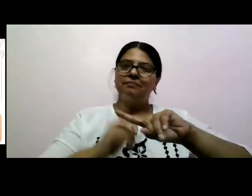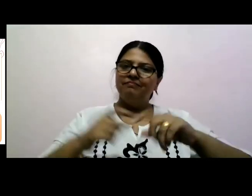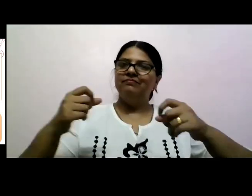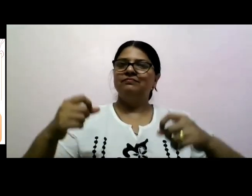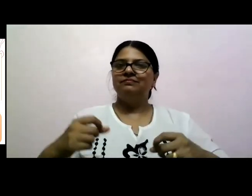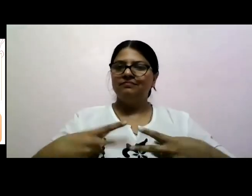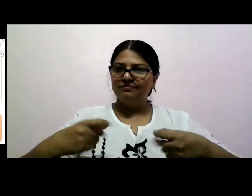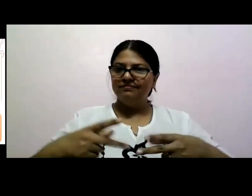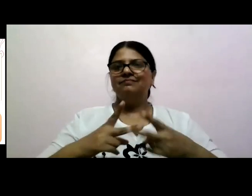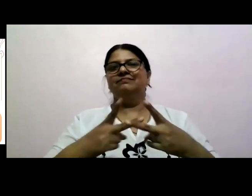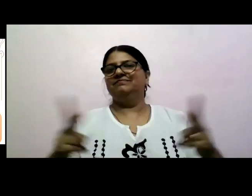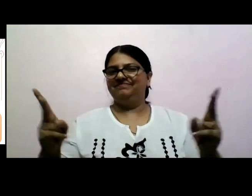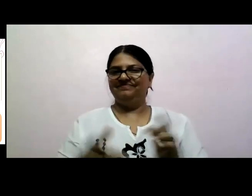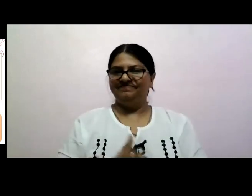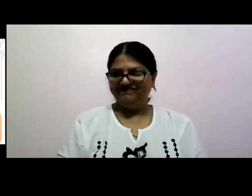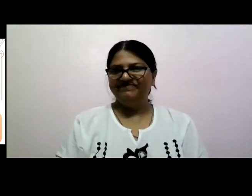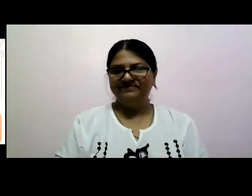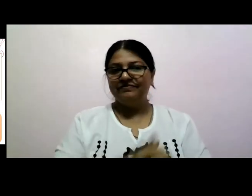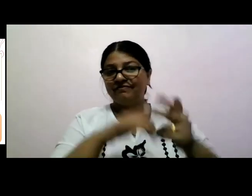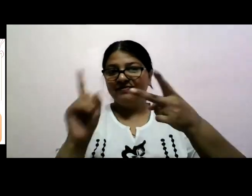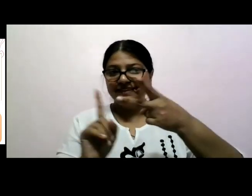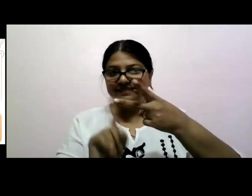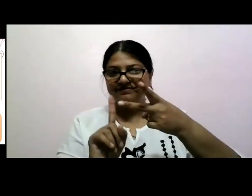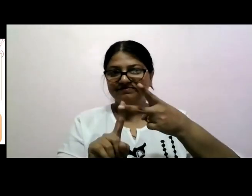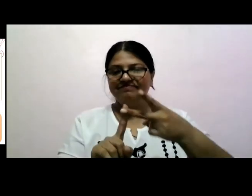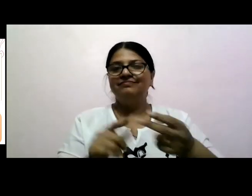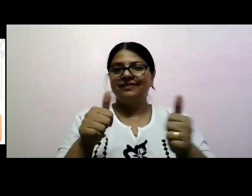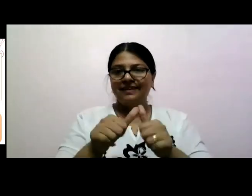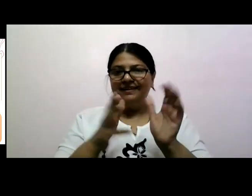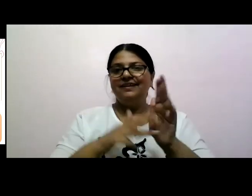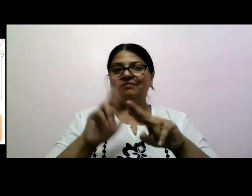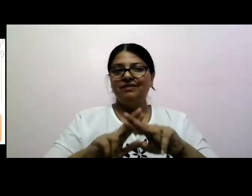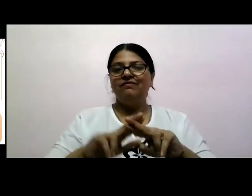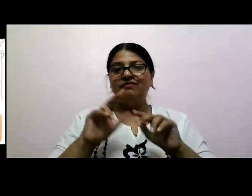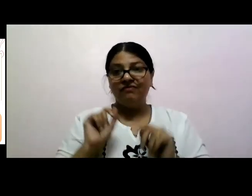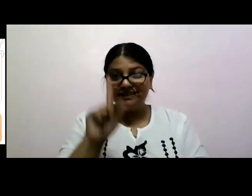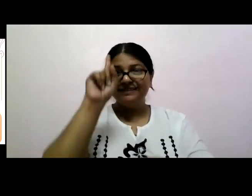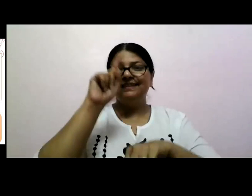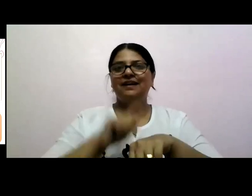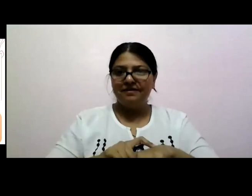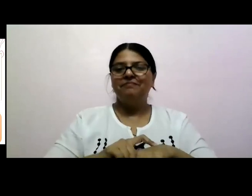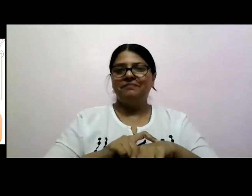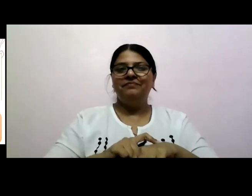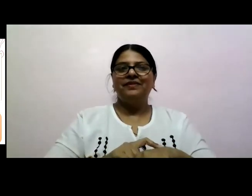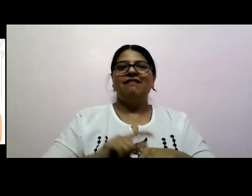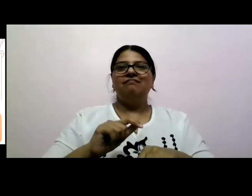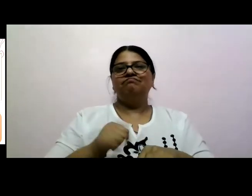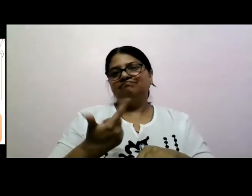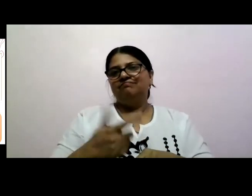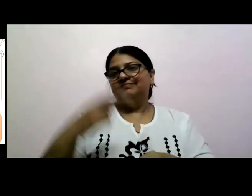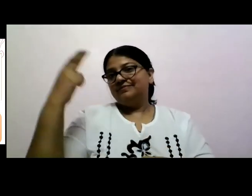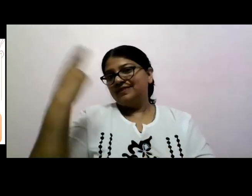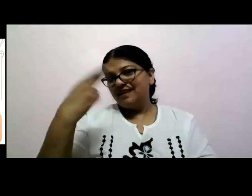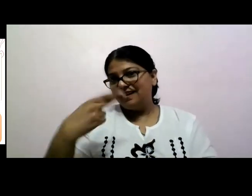of the rights as well. That we also made a video about that, and we also provide subtitles. And Access Mantra